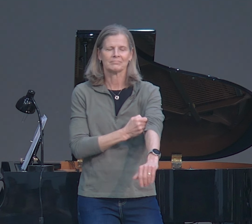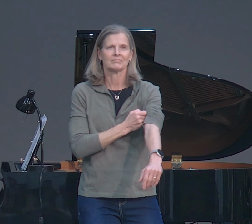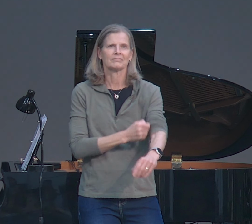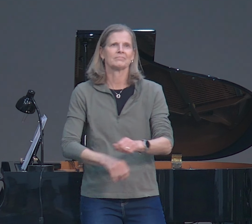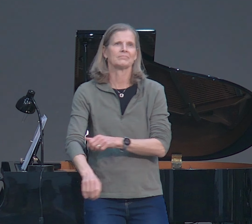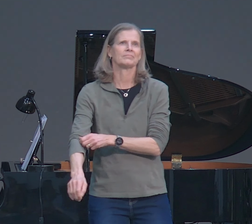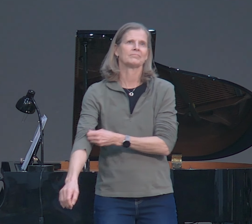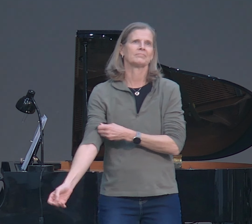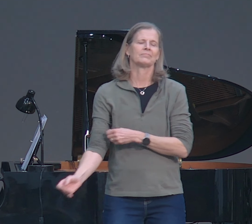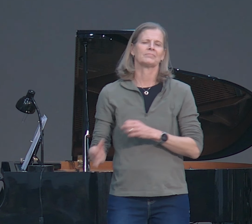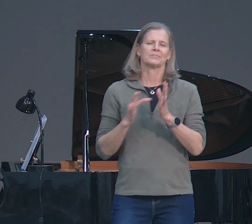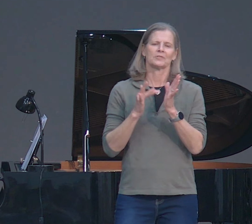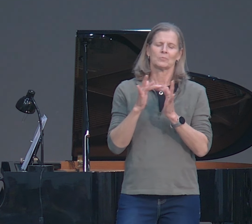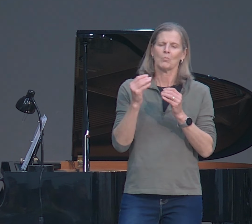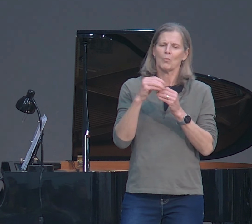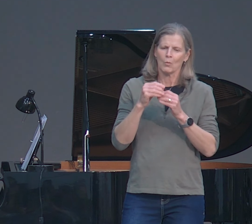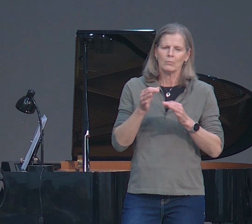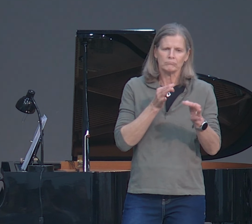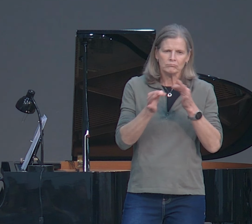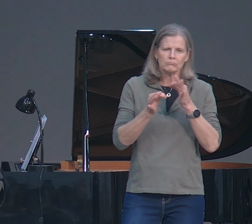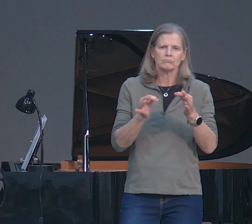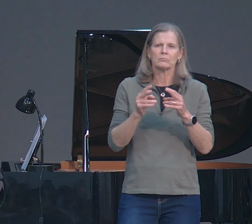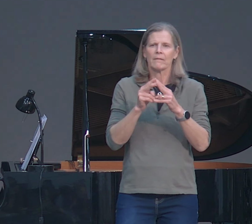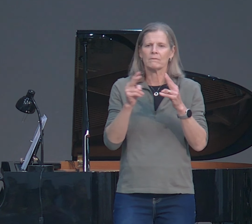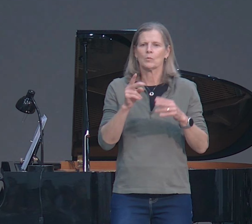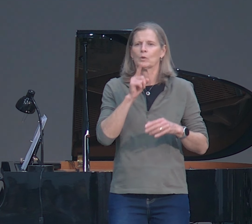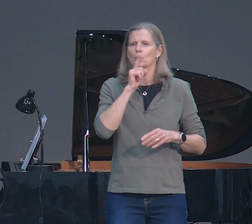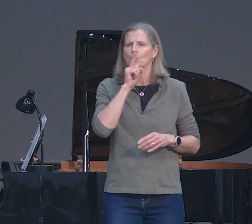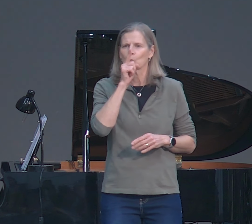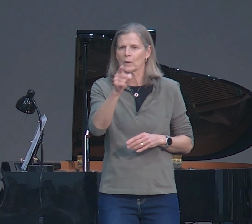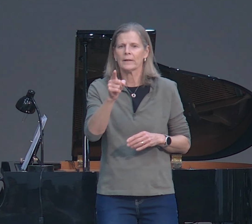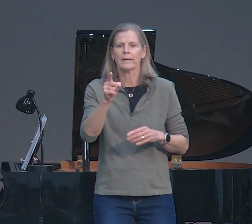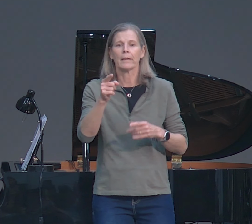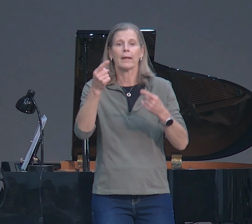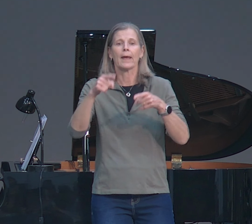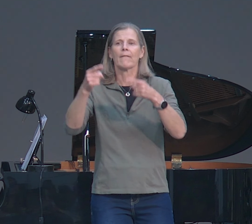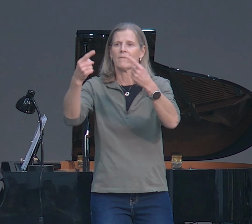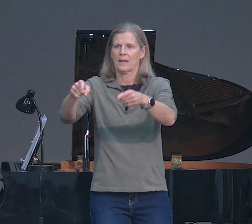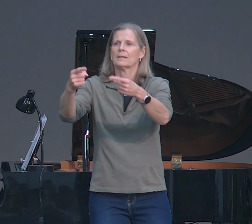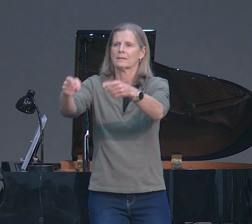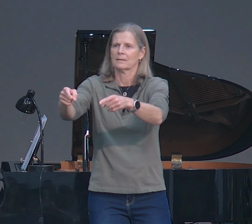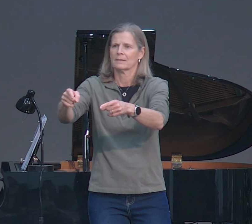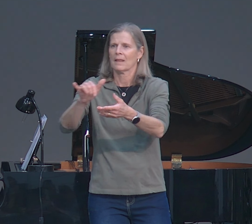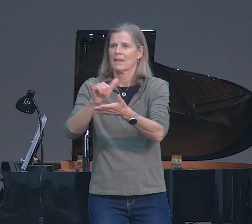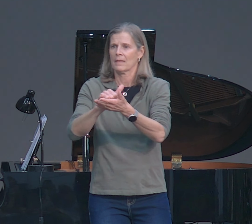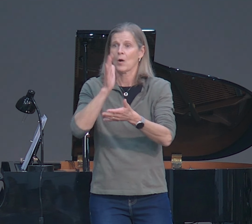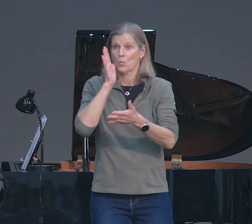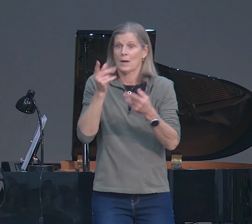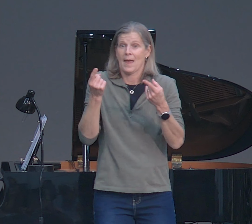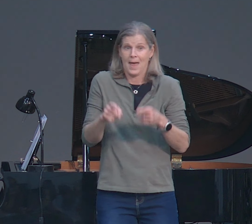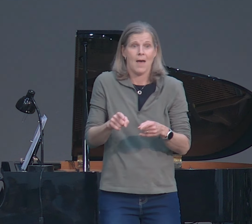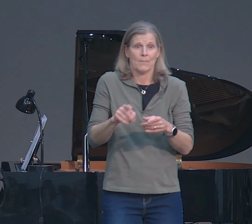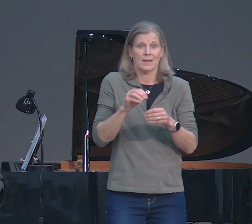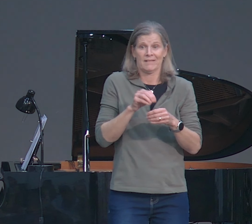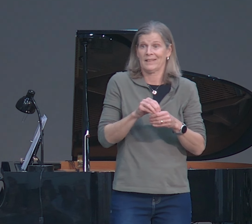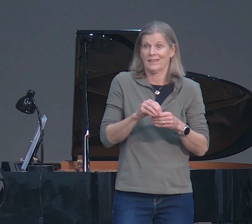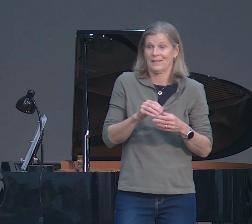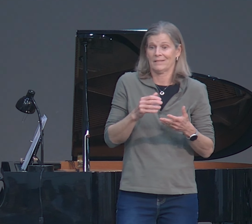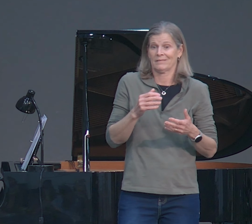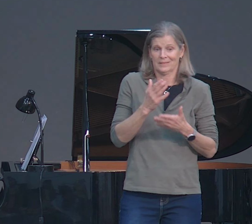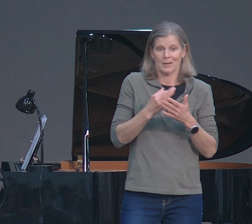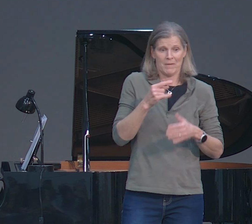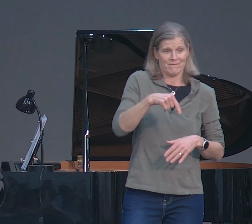Jesus goes on to describe some very real events that would take place in the life of